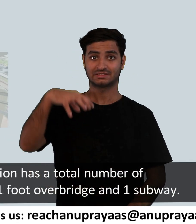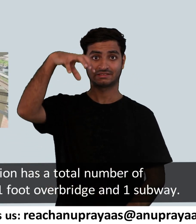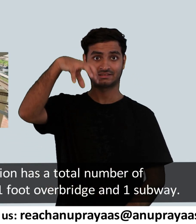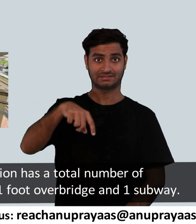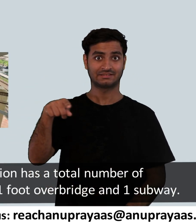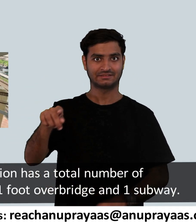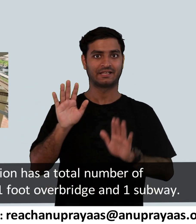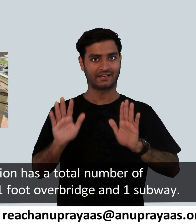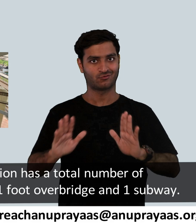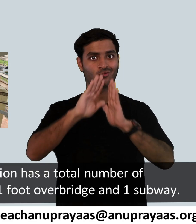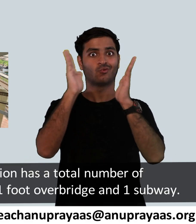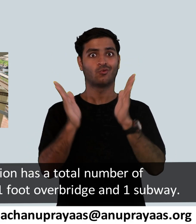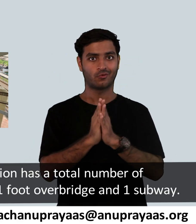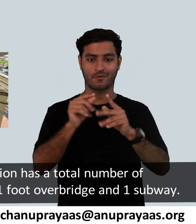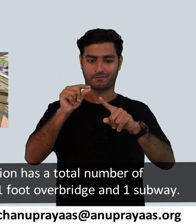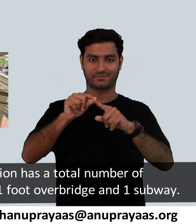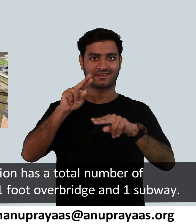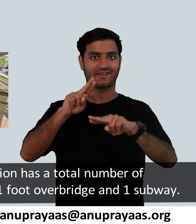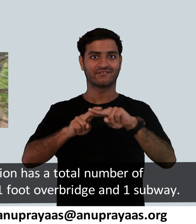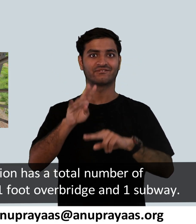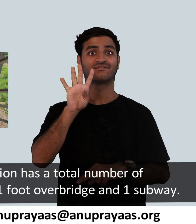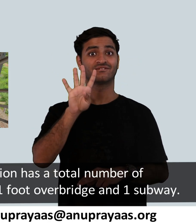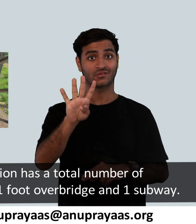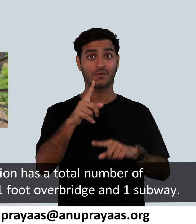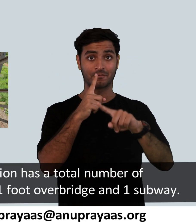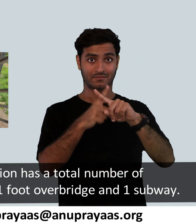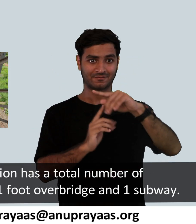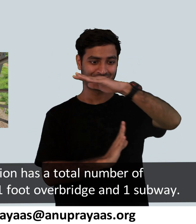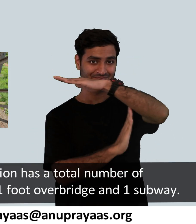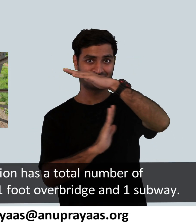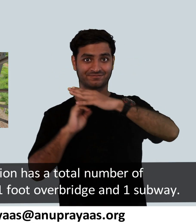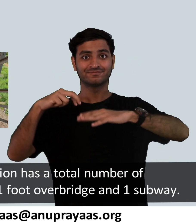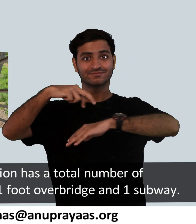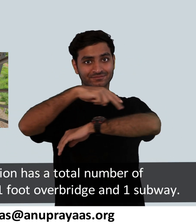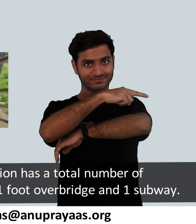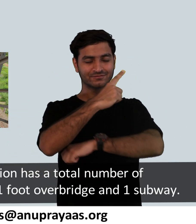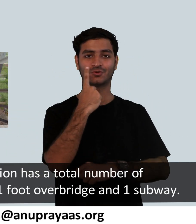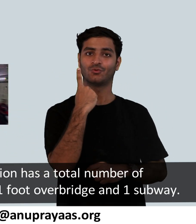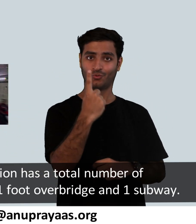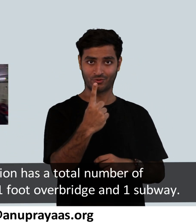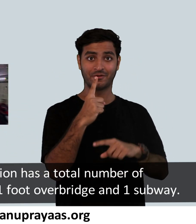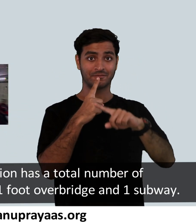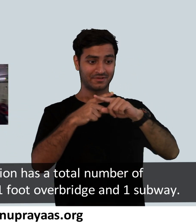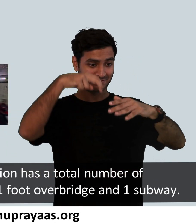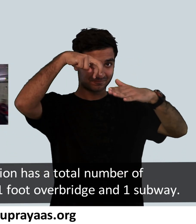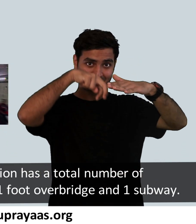The station has a total number of 4 platforms, 1 foot-over bridge and 1 subway.